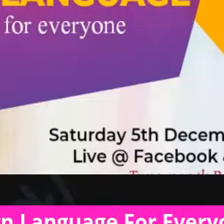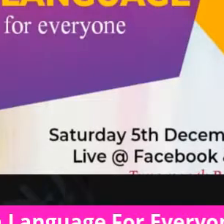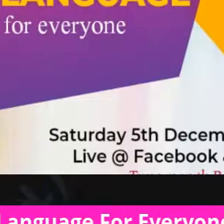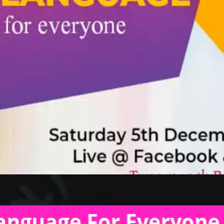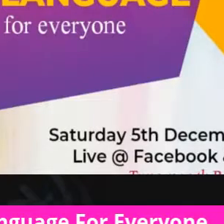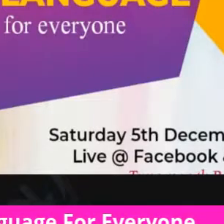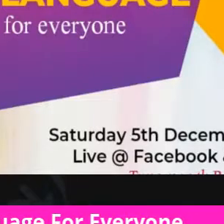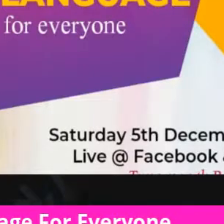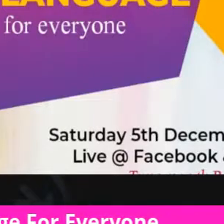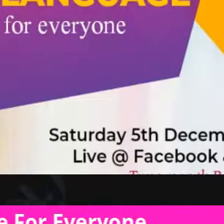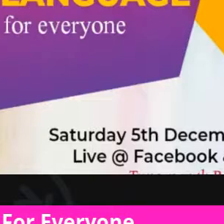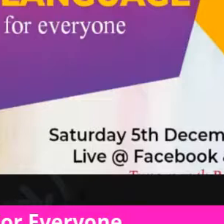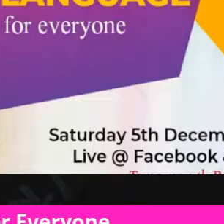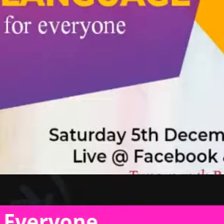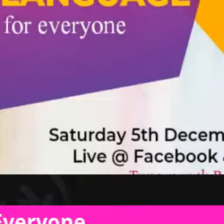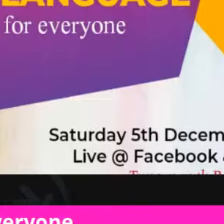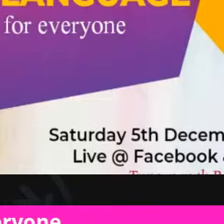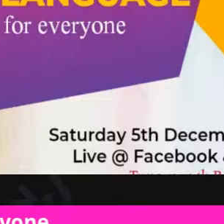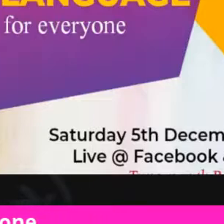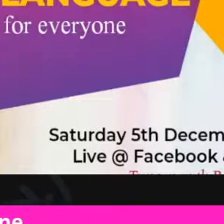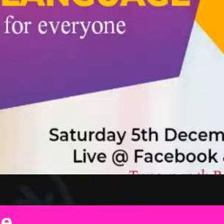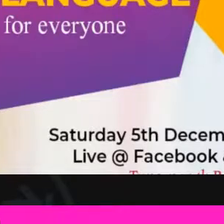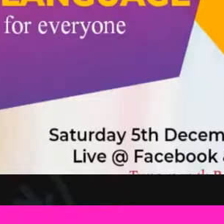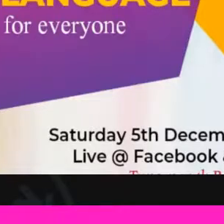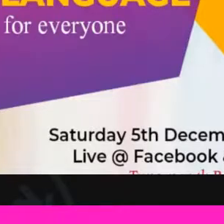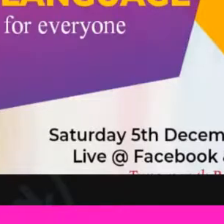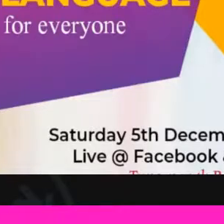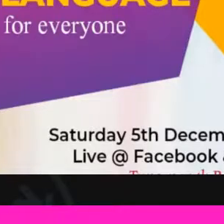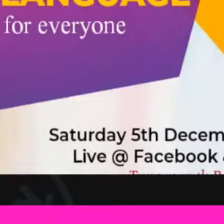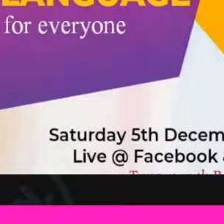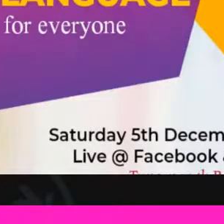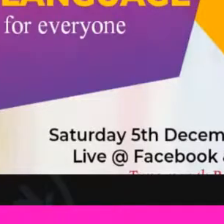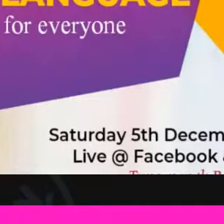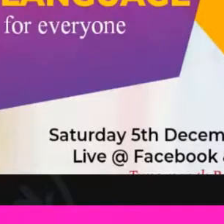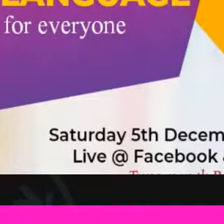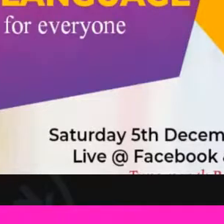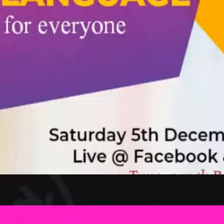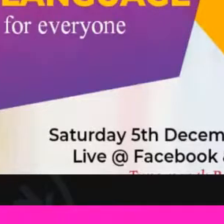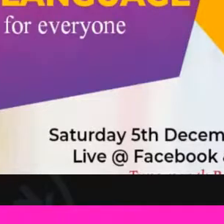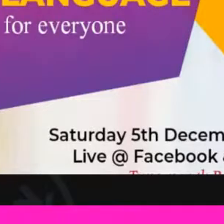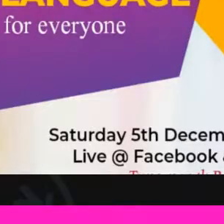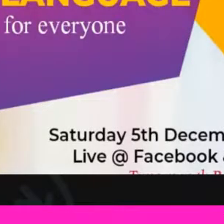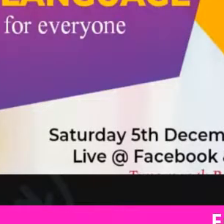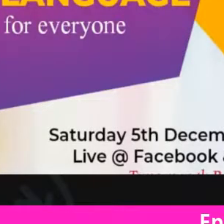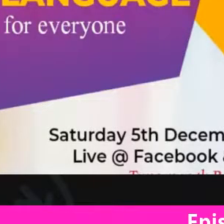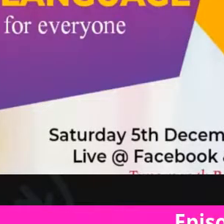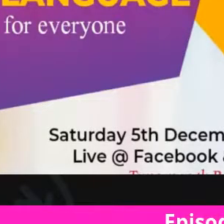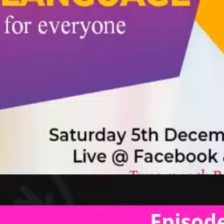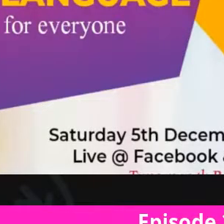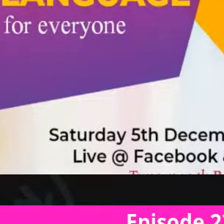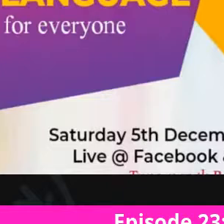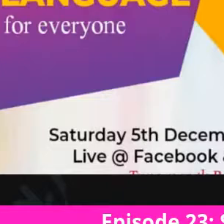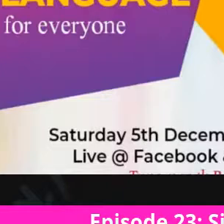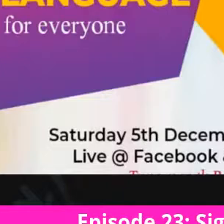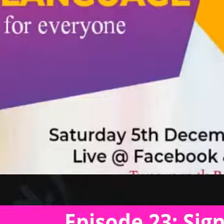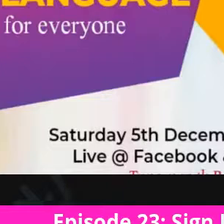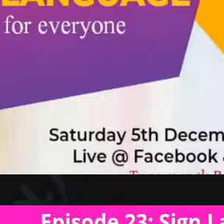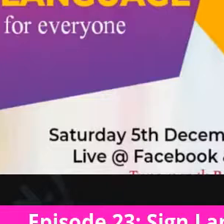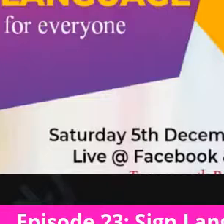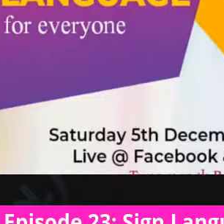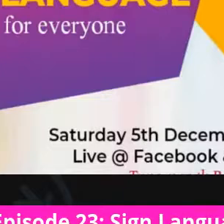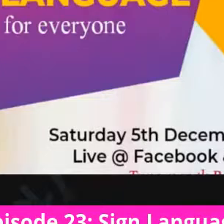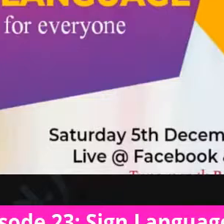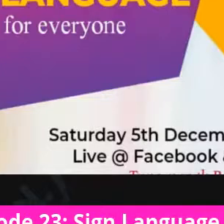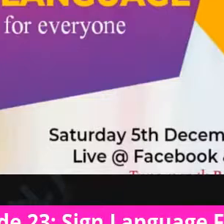celebrated last 23rd September. So this was their theme, and I think this will be